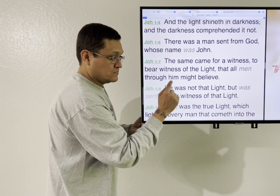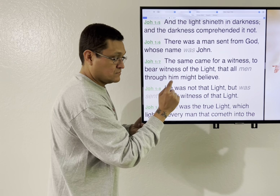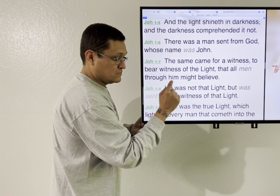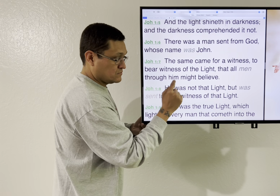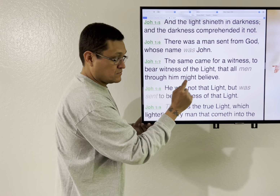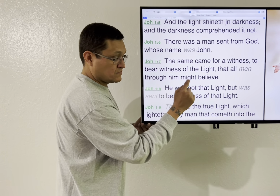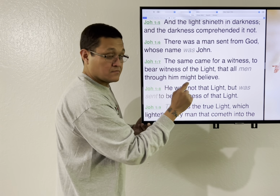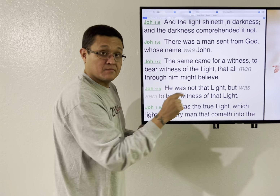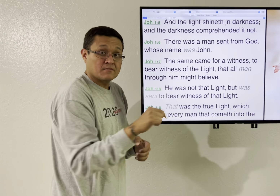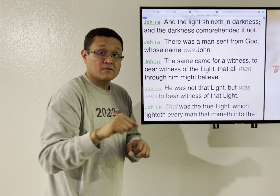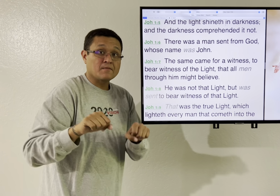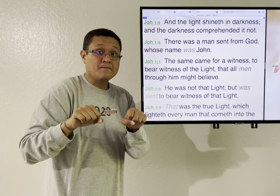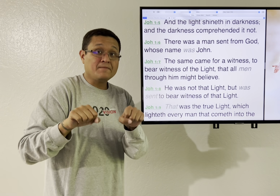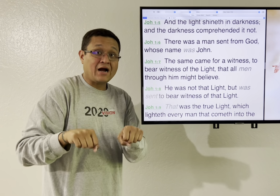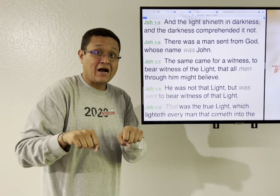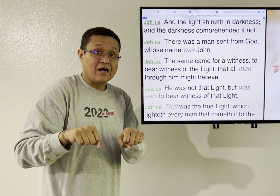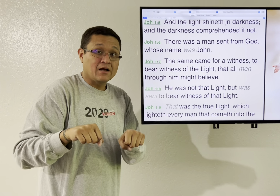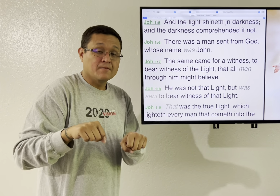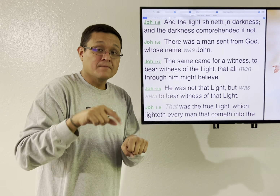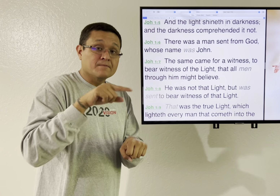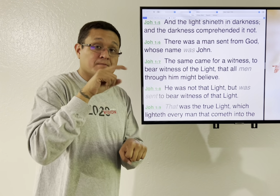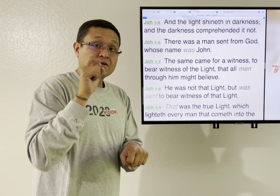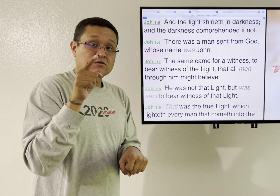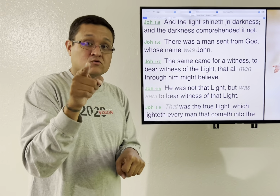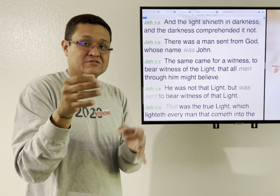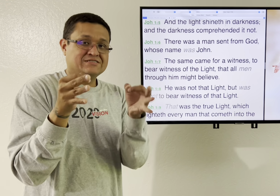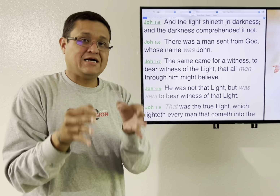Through him might believe.